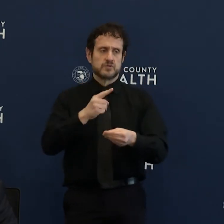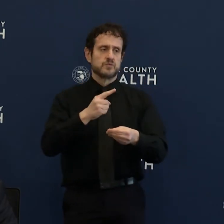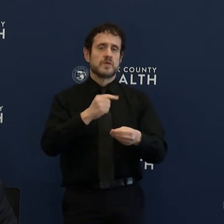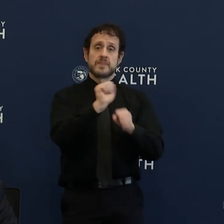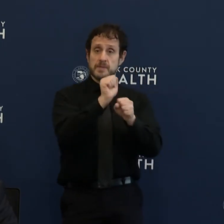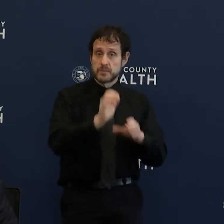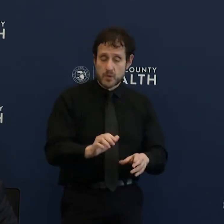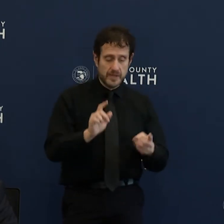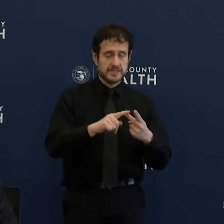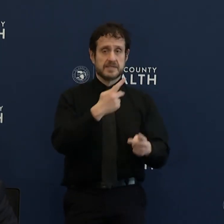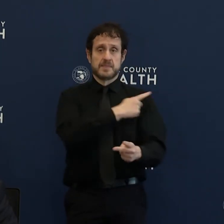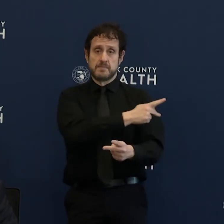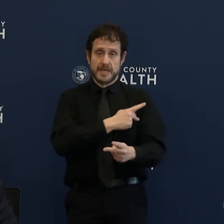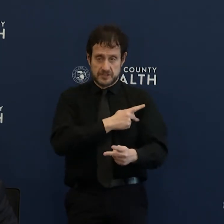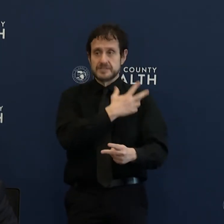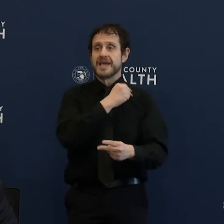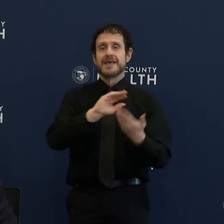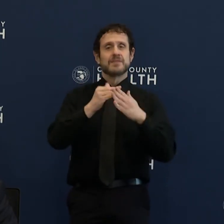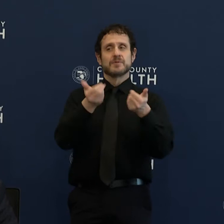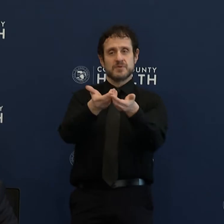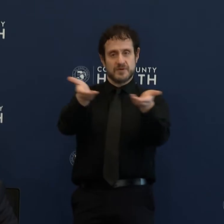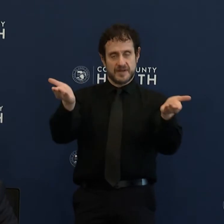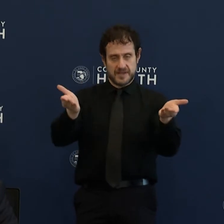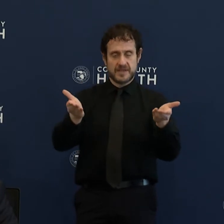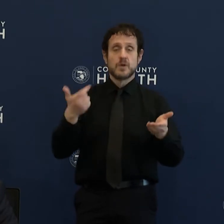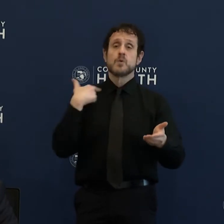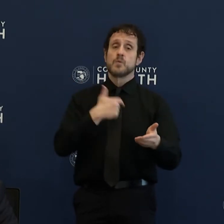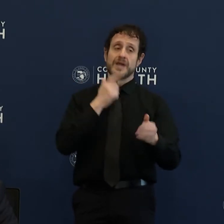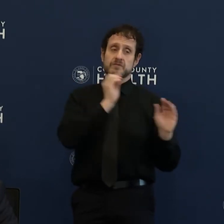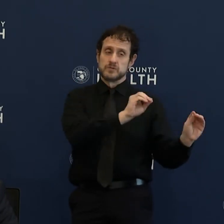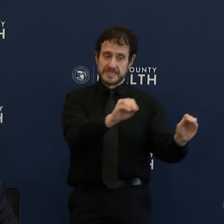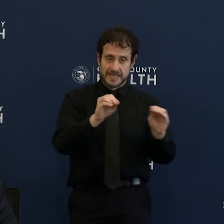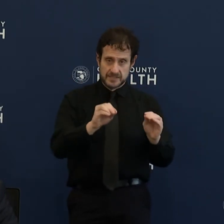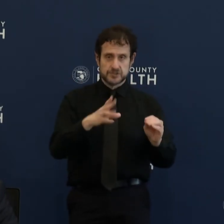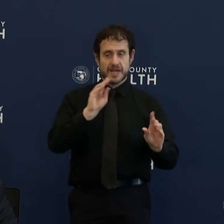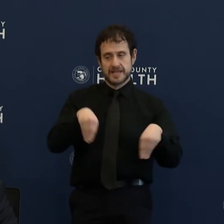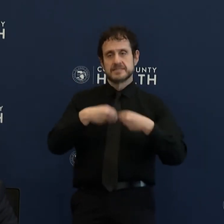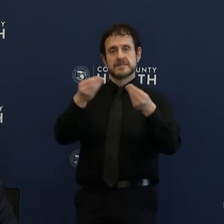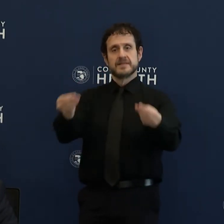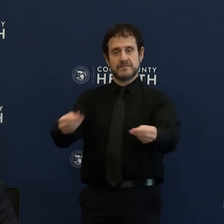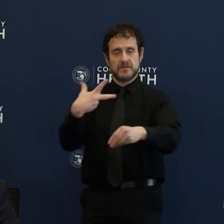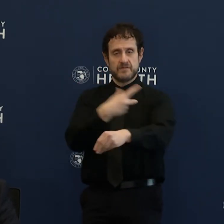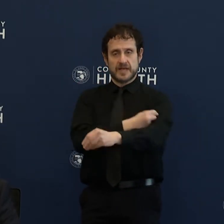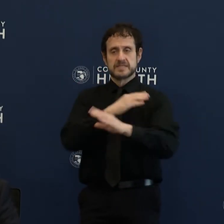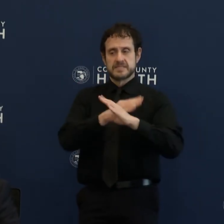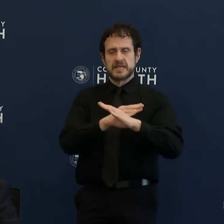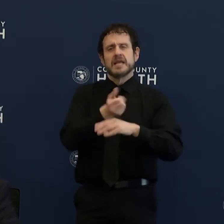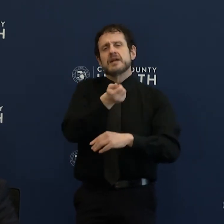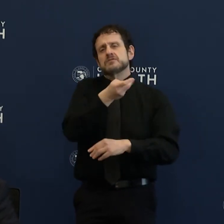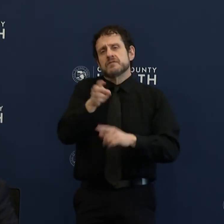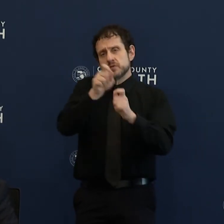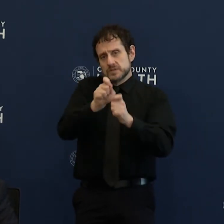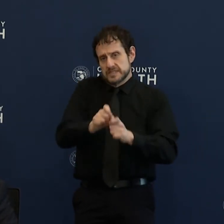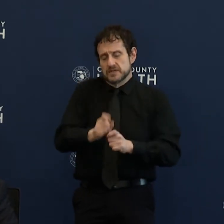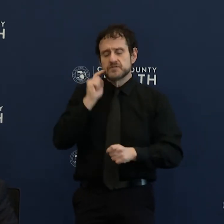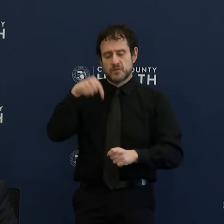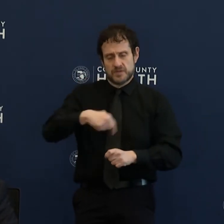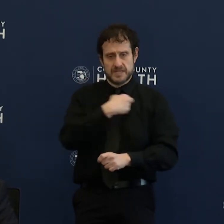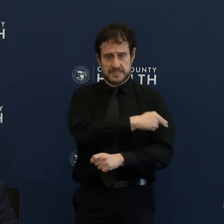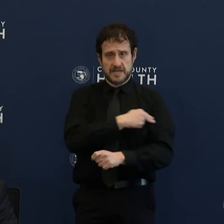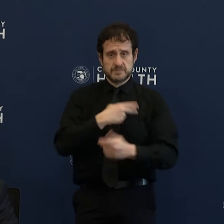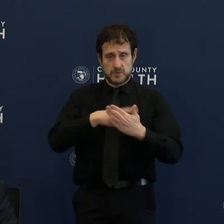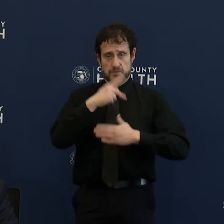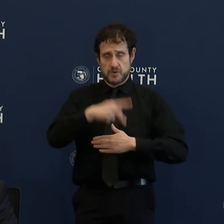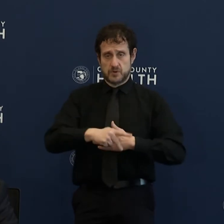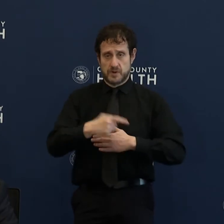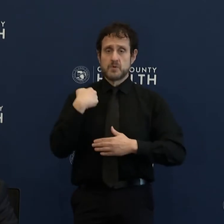community. And it starts with the way that we train and deliver this process. So here are a few of the details for the Hospital Direct program, which is the